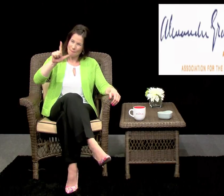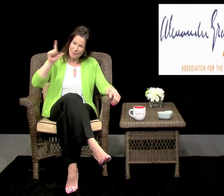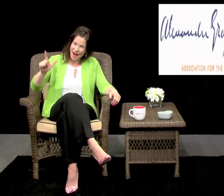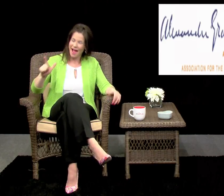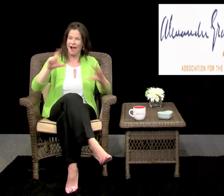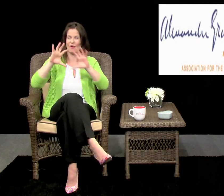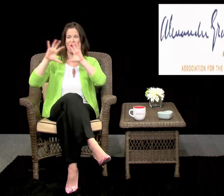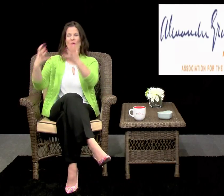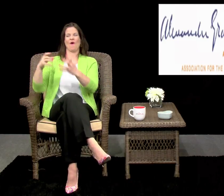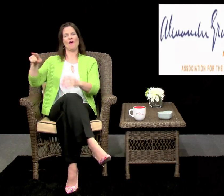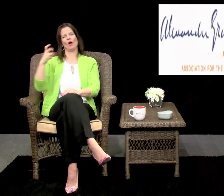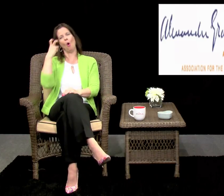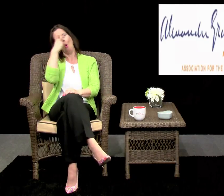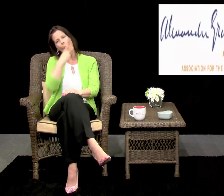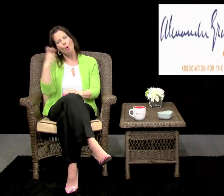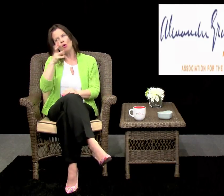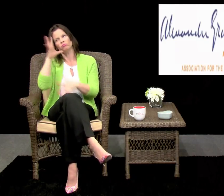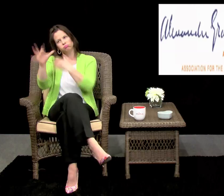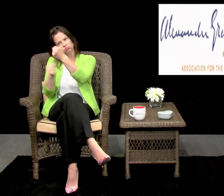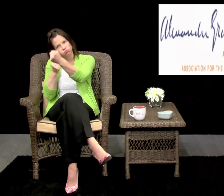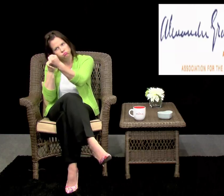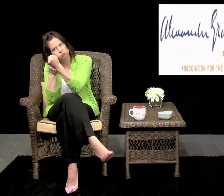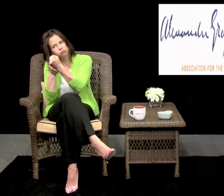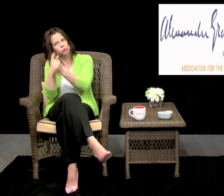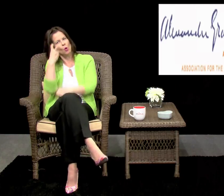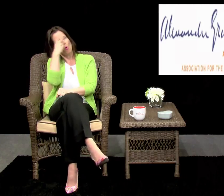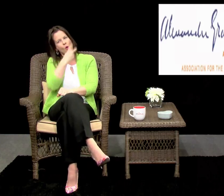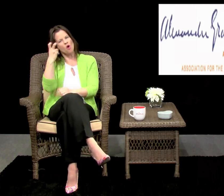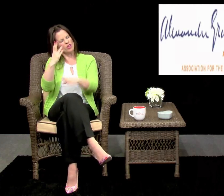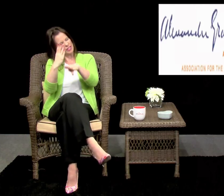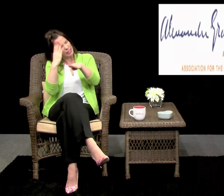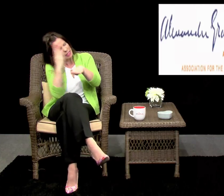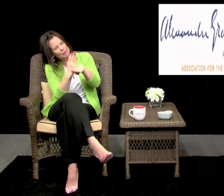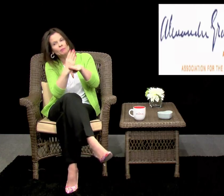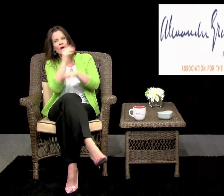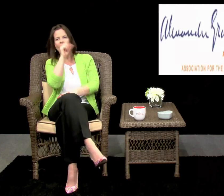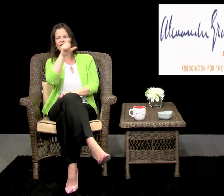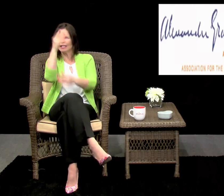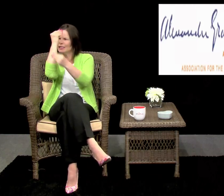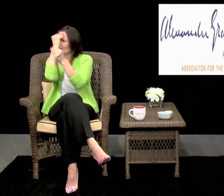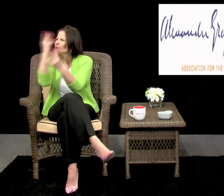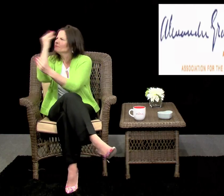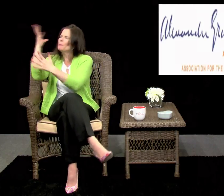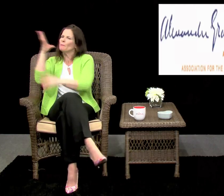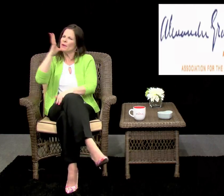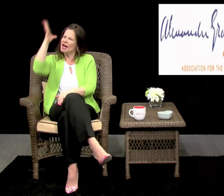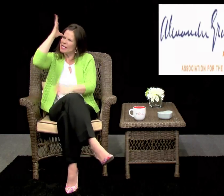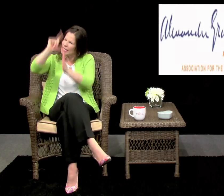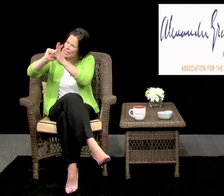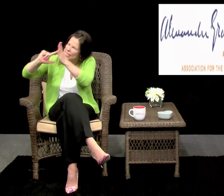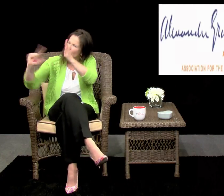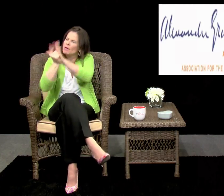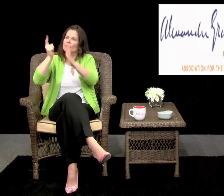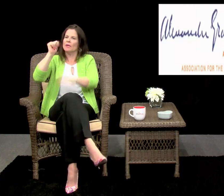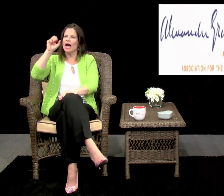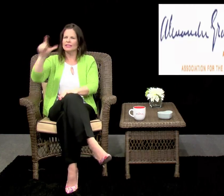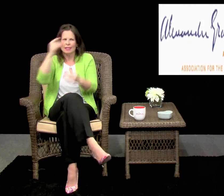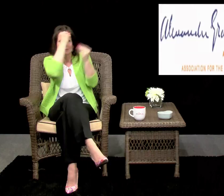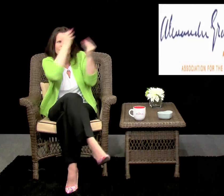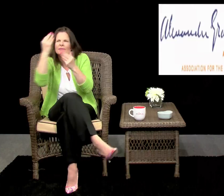that? Alexender Graham Bell. They are a strong oral supporter and they prevent ASL. They